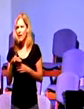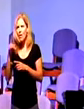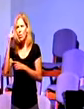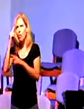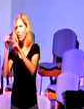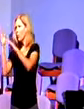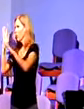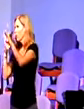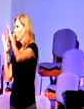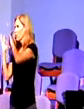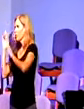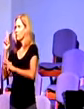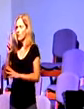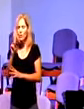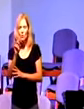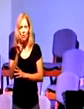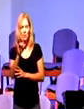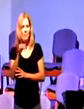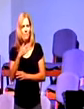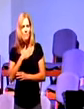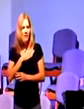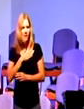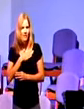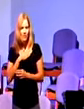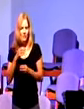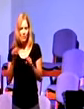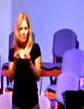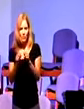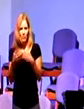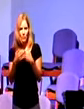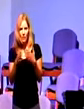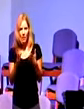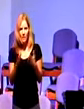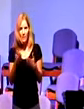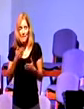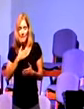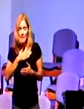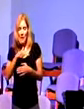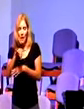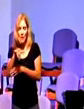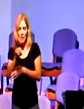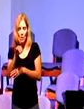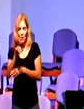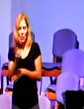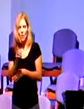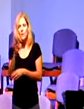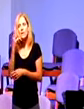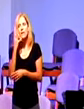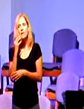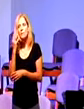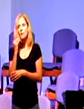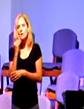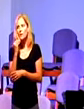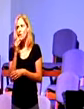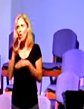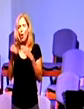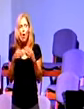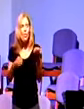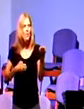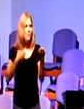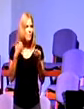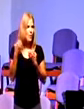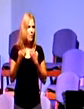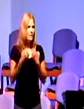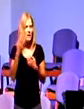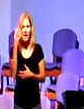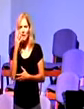in Ukraine, receiving my shoebox, getting my yo-yo, and just experiencing all the emotions that I experienced